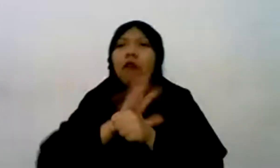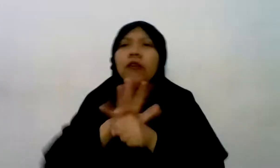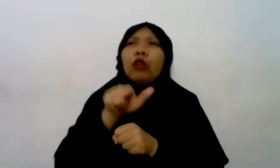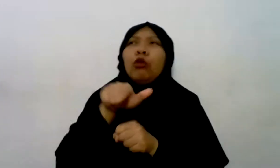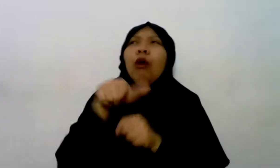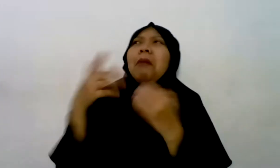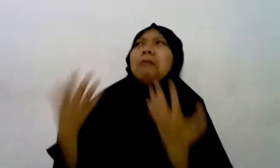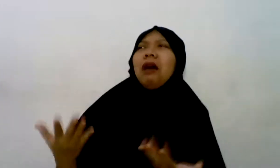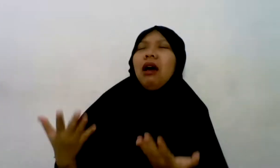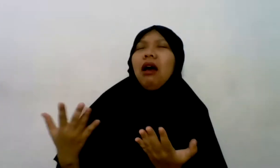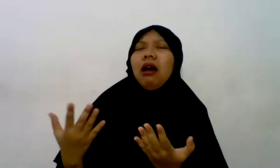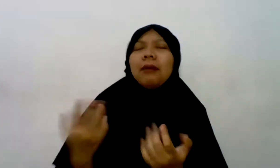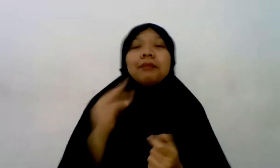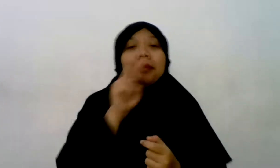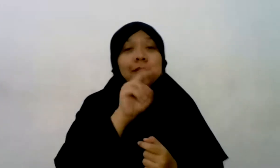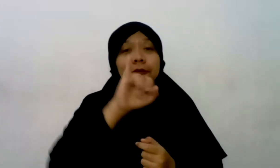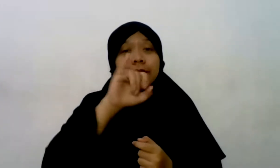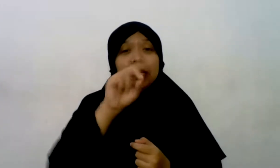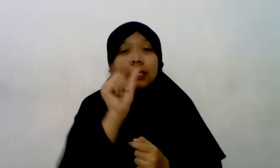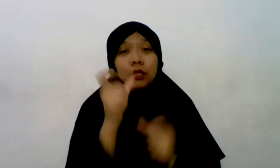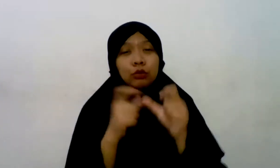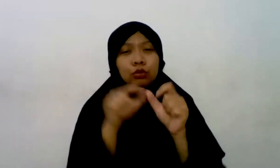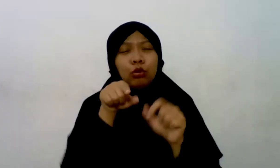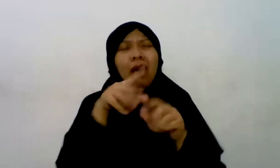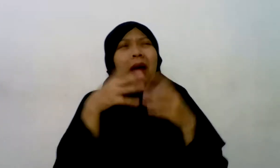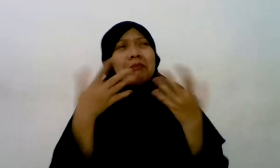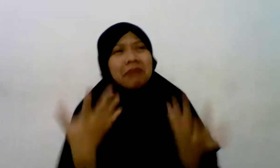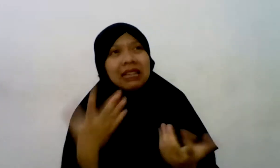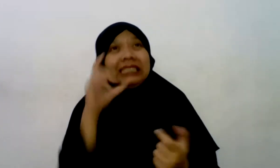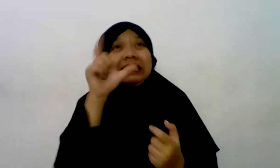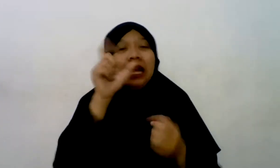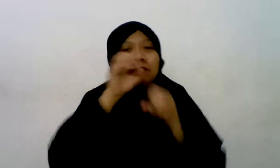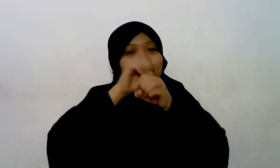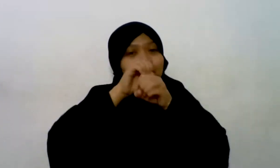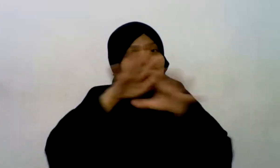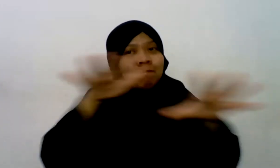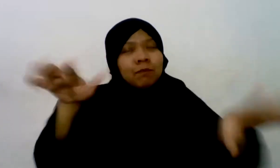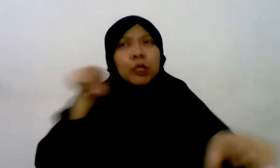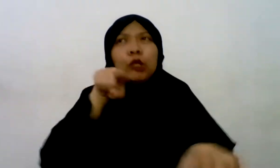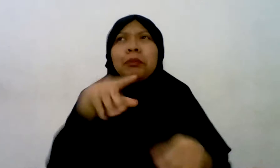virus is, how it spreads, and how they might be contracted.